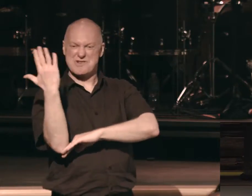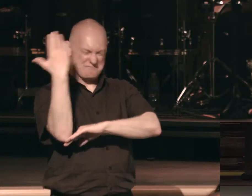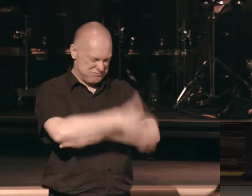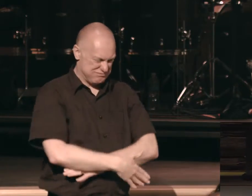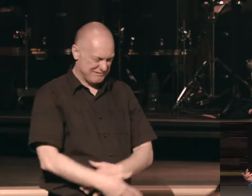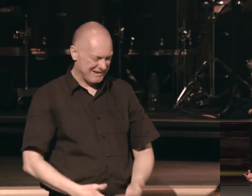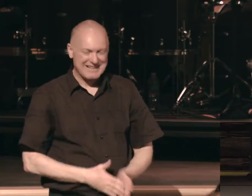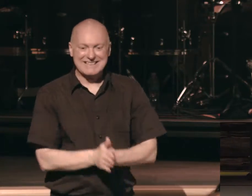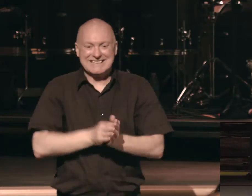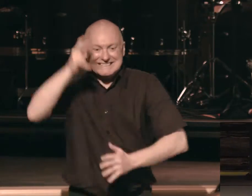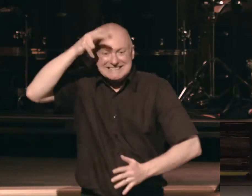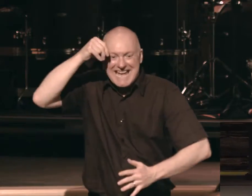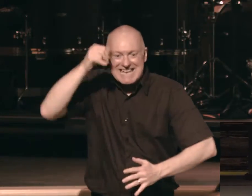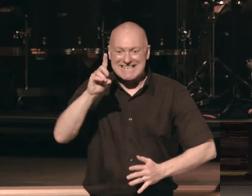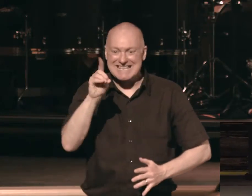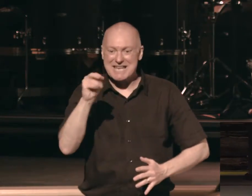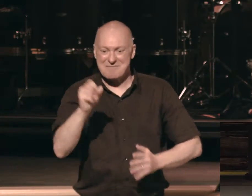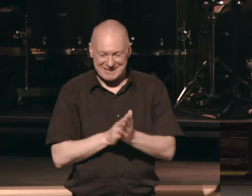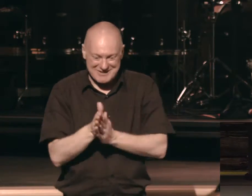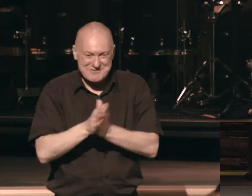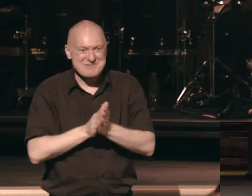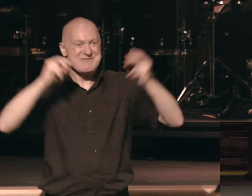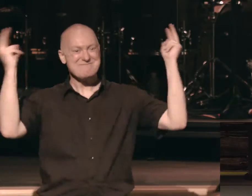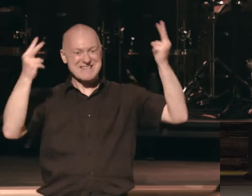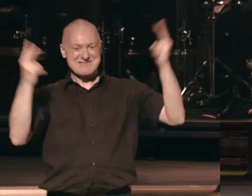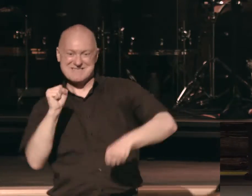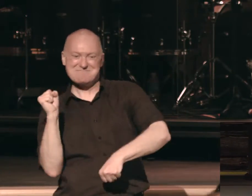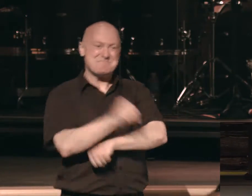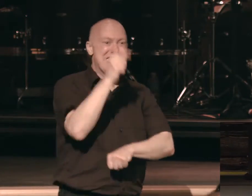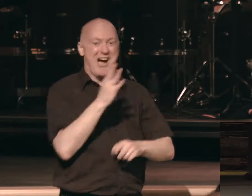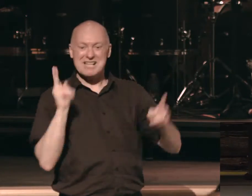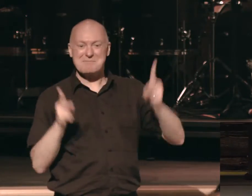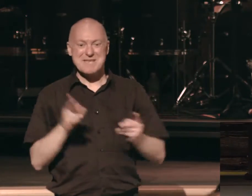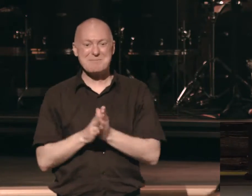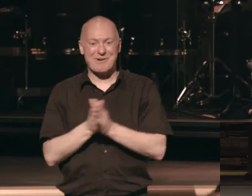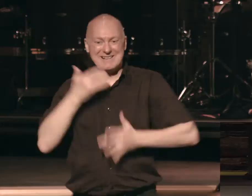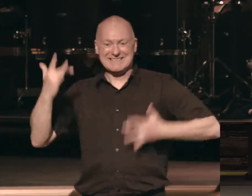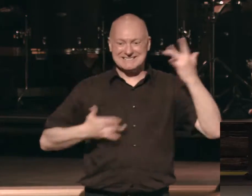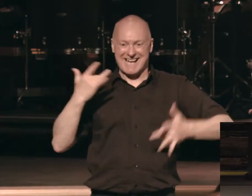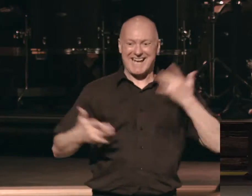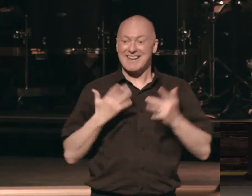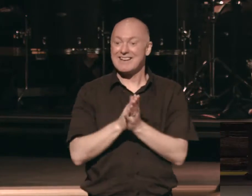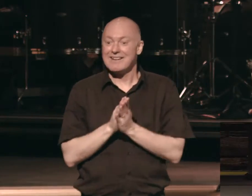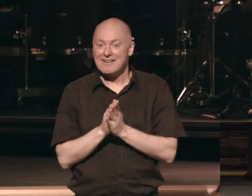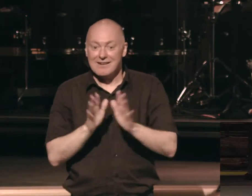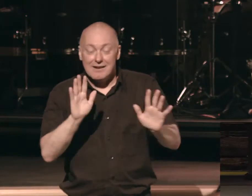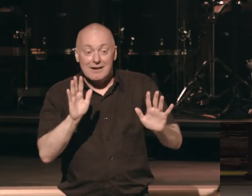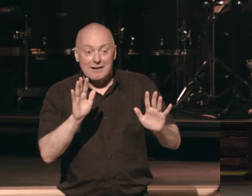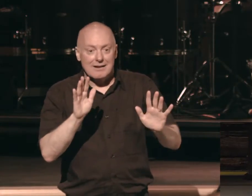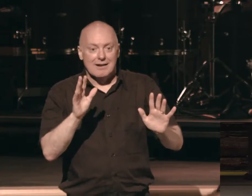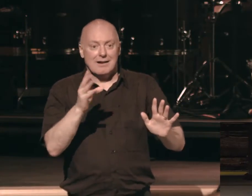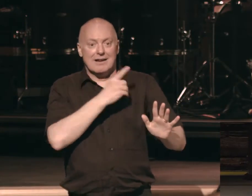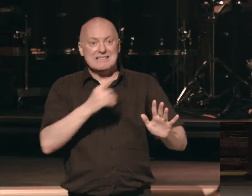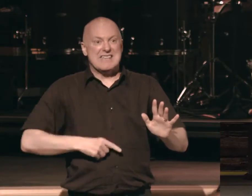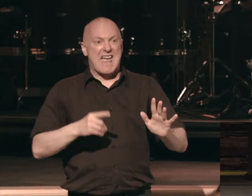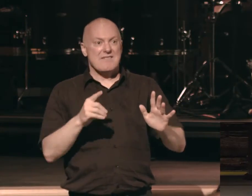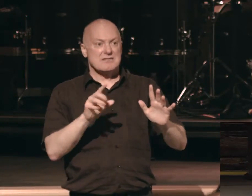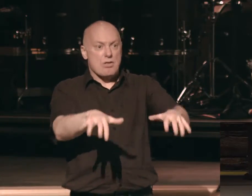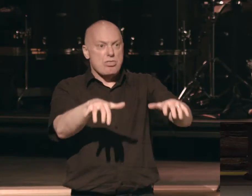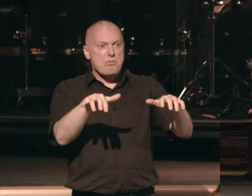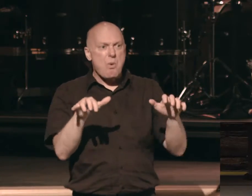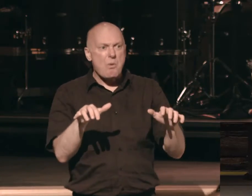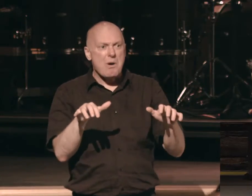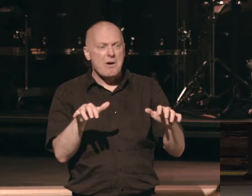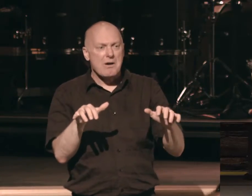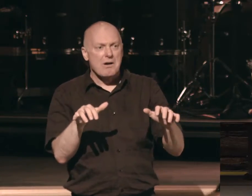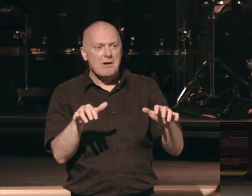isn't working, and Satan and his demons are tasting victory and seeing this in their sights. And again, as David's throne